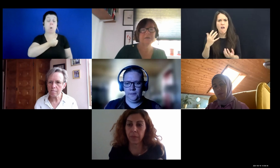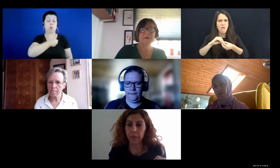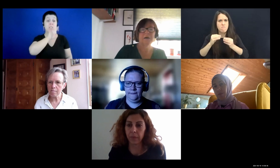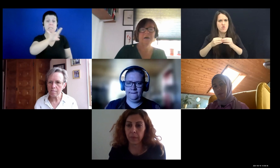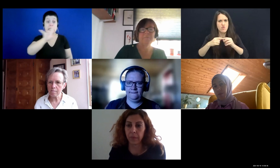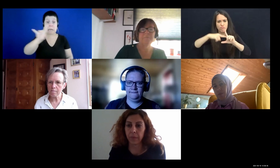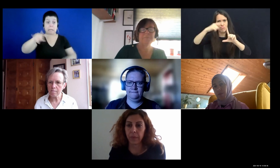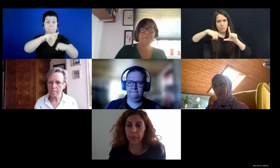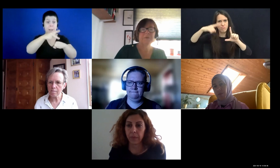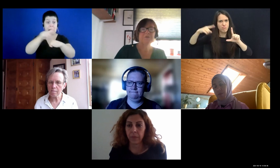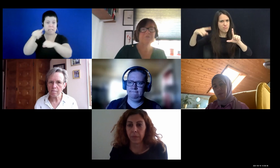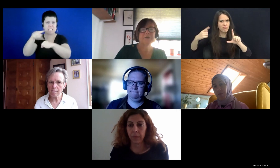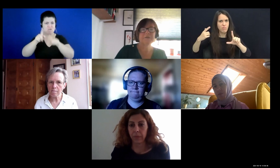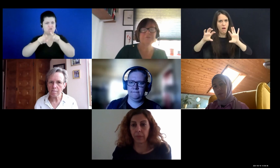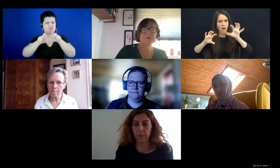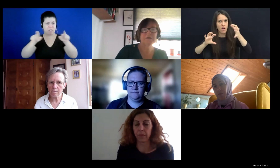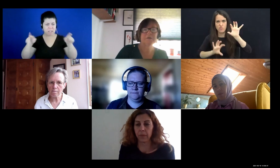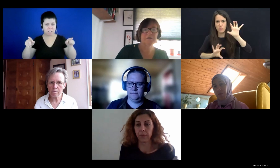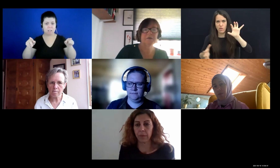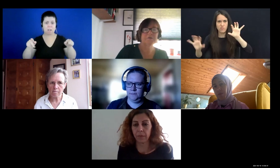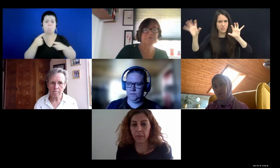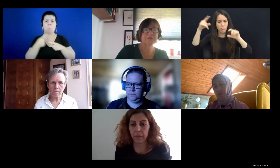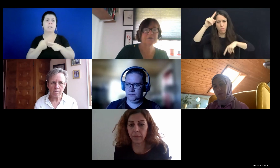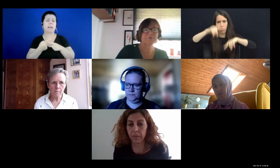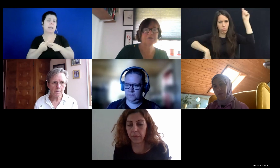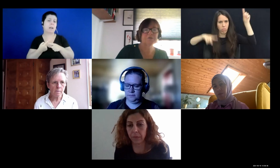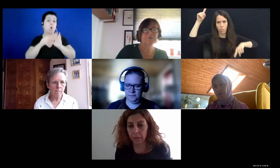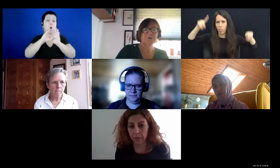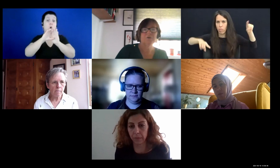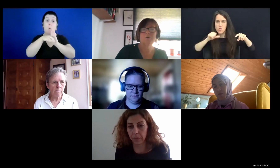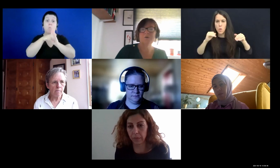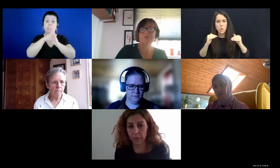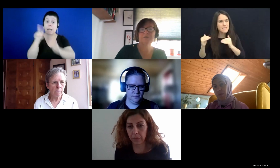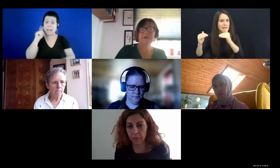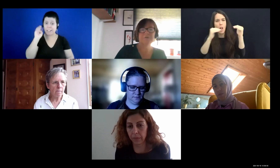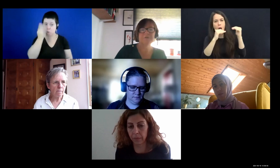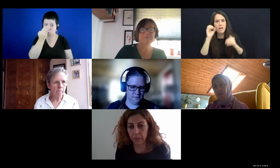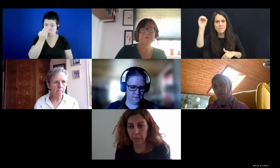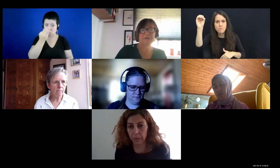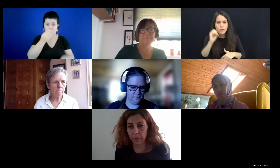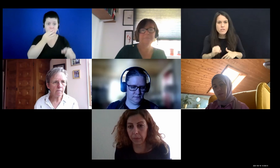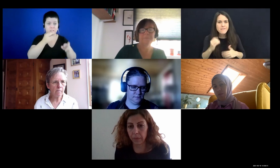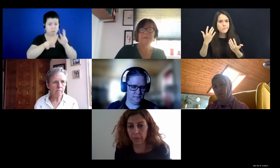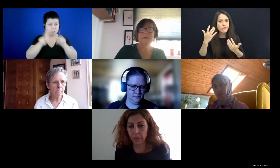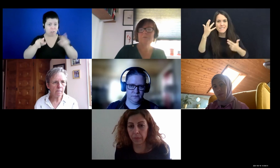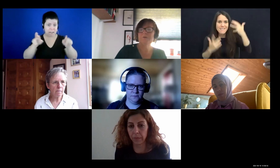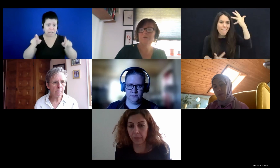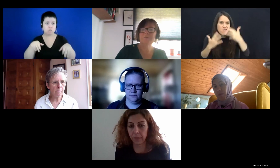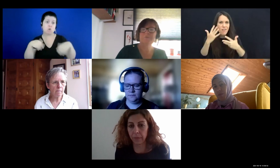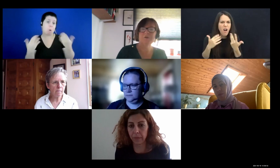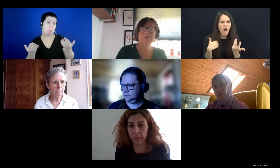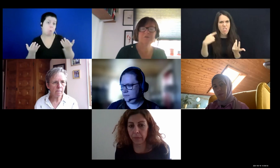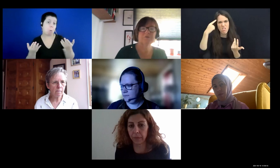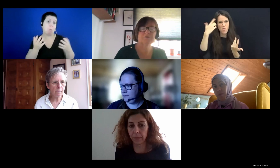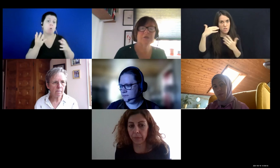is defined differently in our different countries, or is it counted differently? And I'm wondering